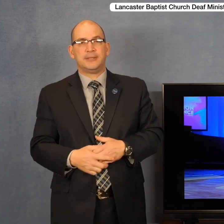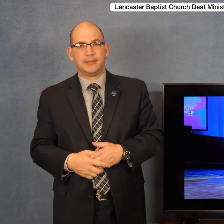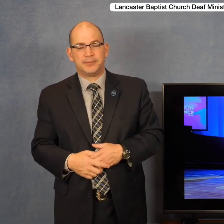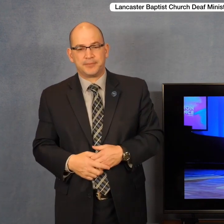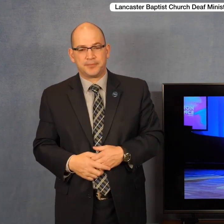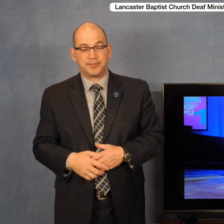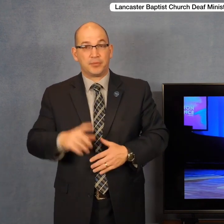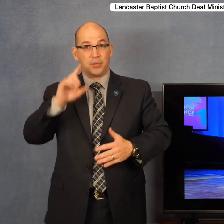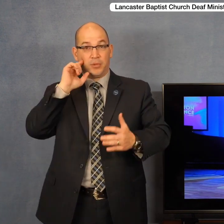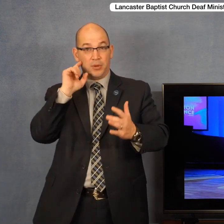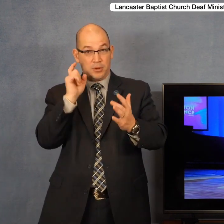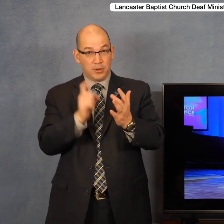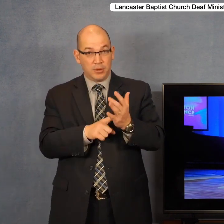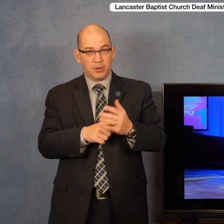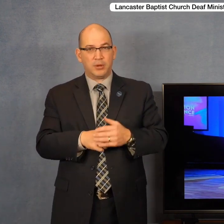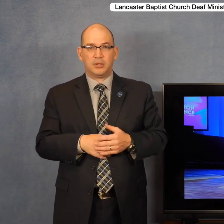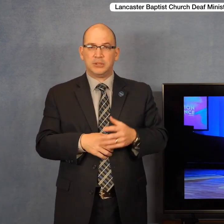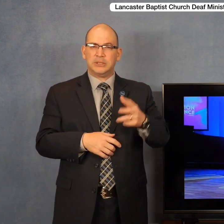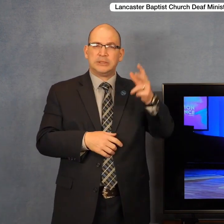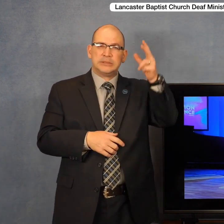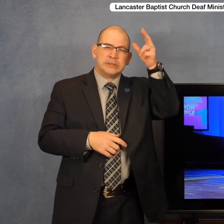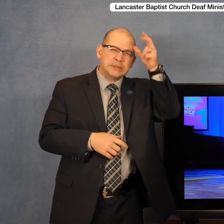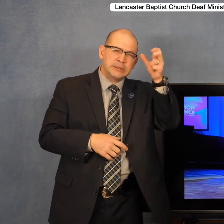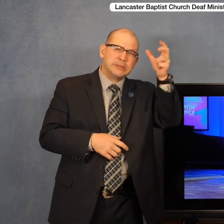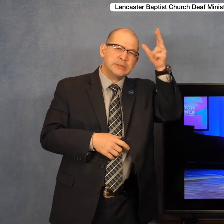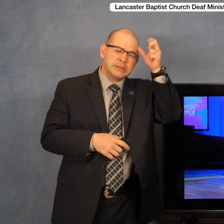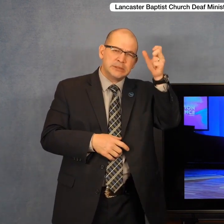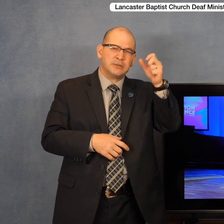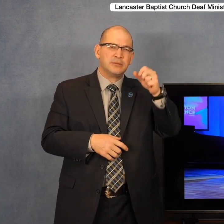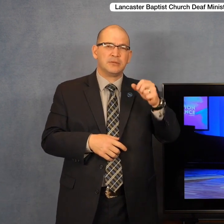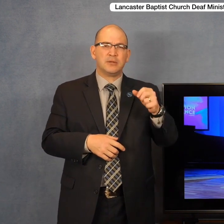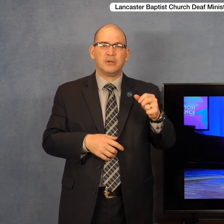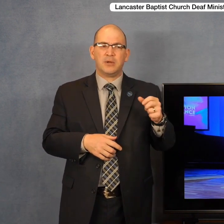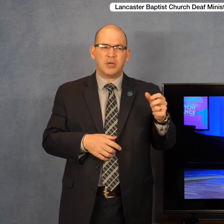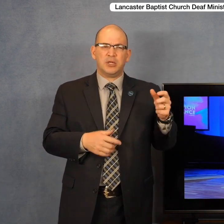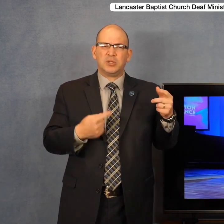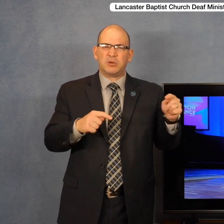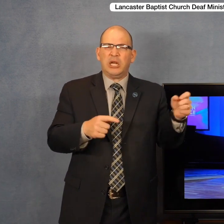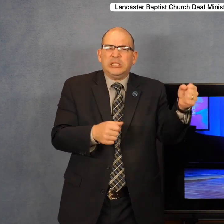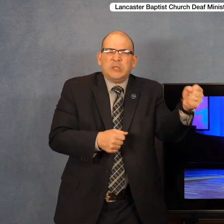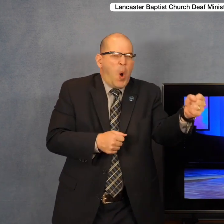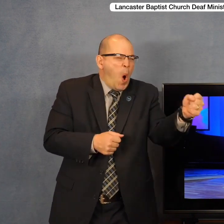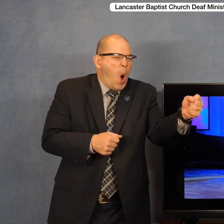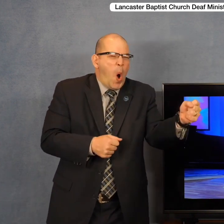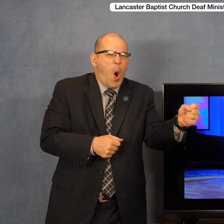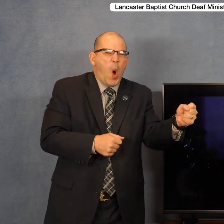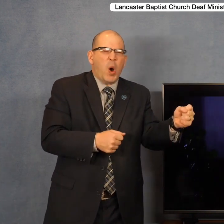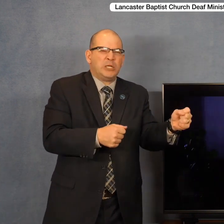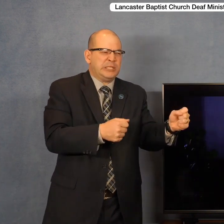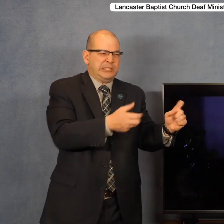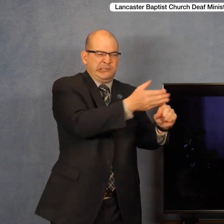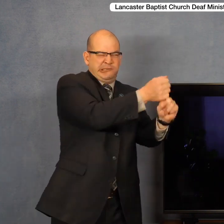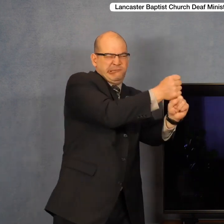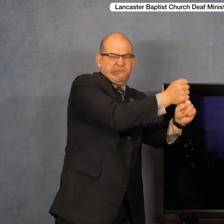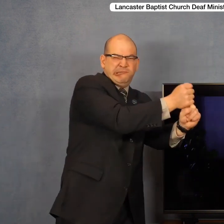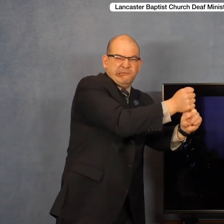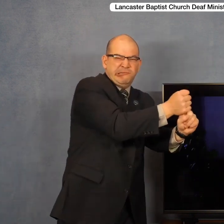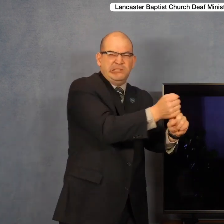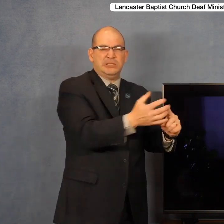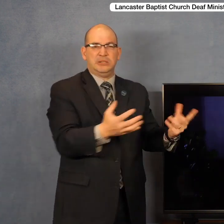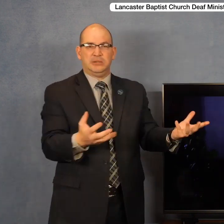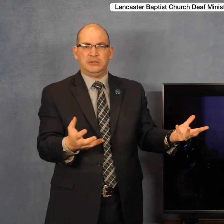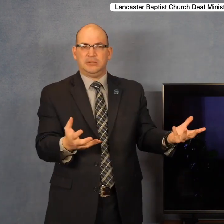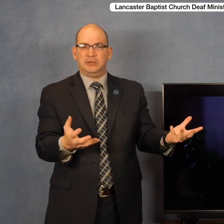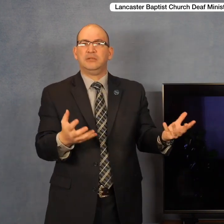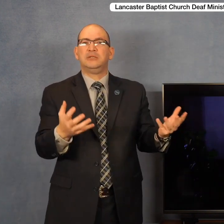But notice the control of Satan in this. Satan is holding on. Satan is creating doubt in people's